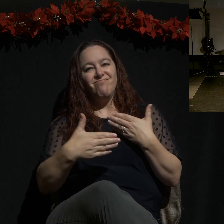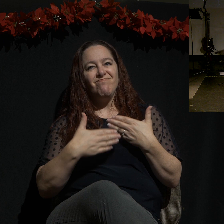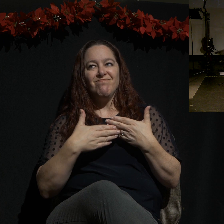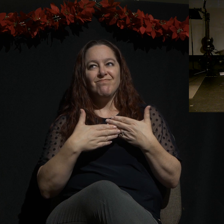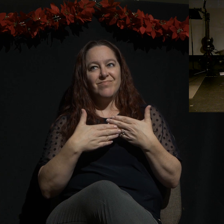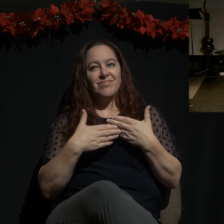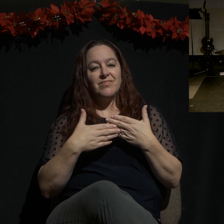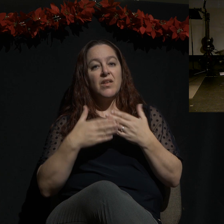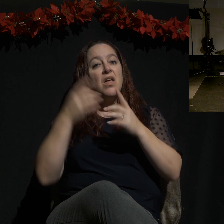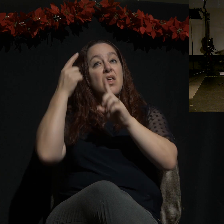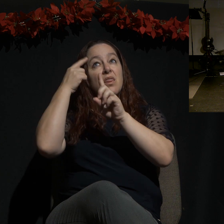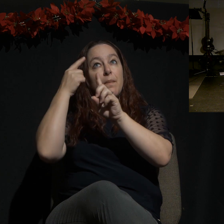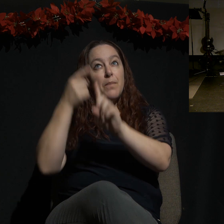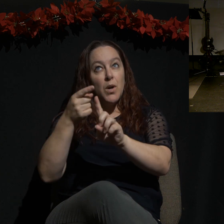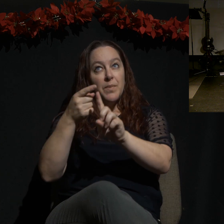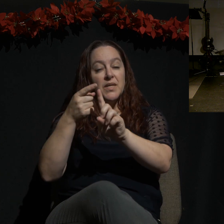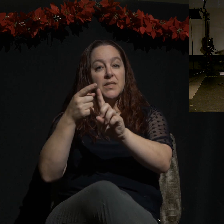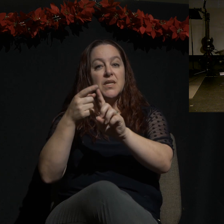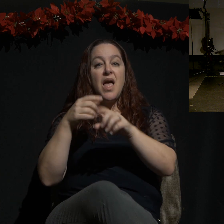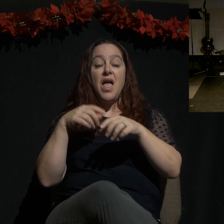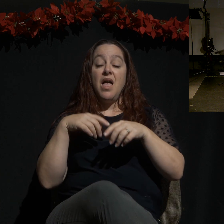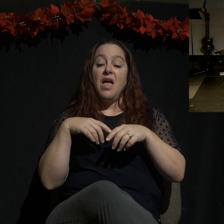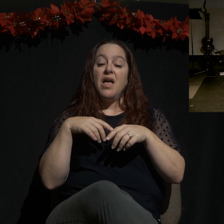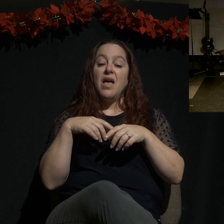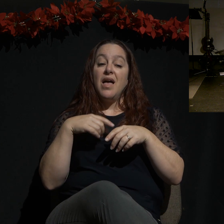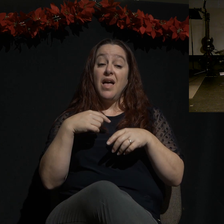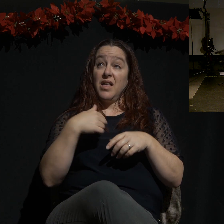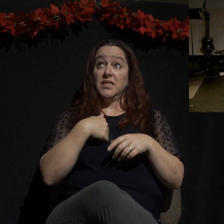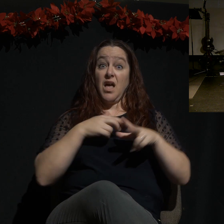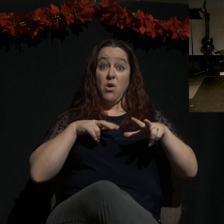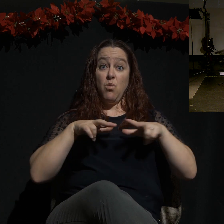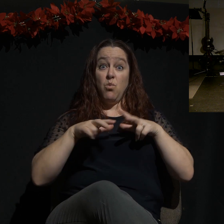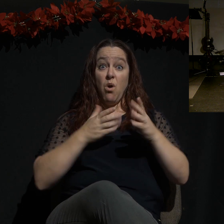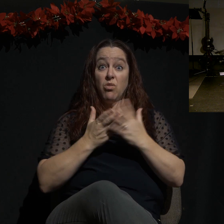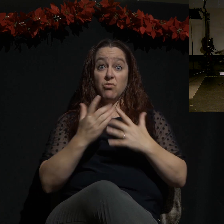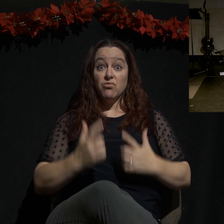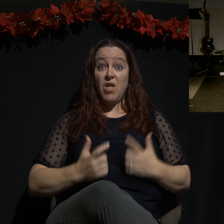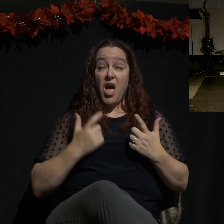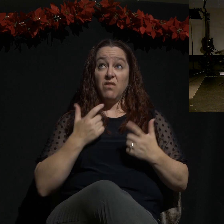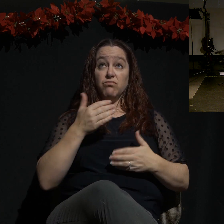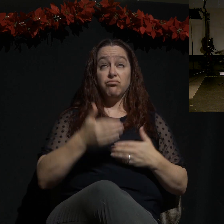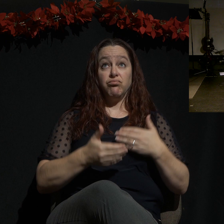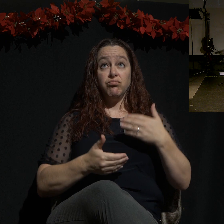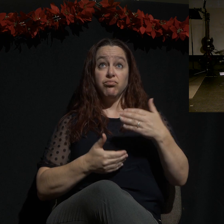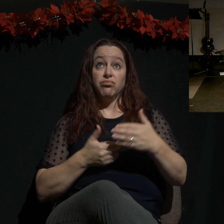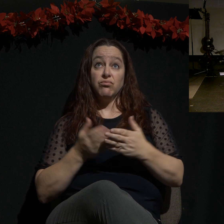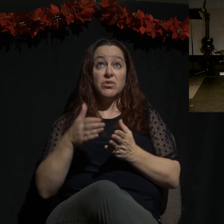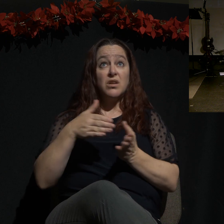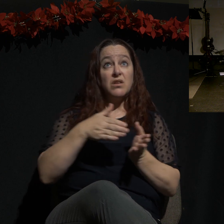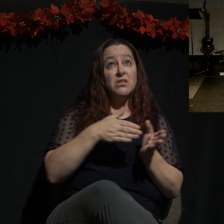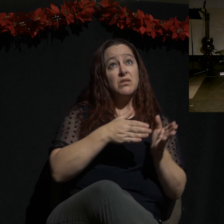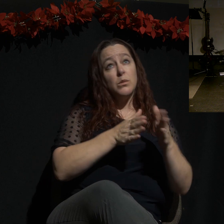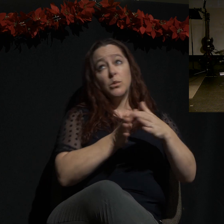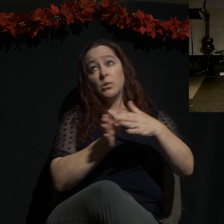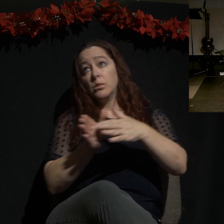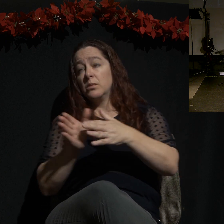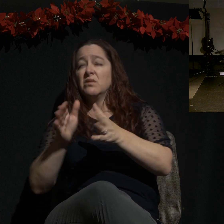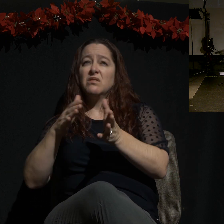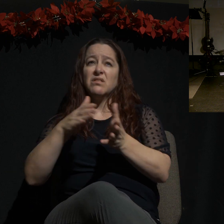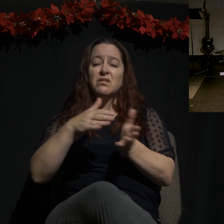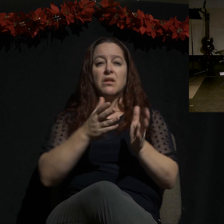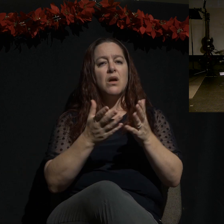the purpose is to say, as I walk through life and I go this way and that, what